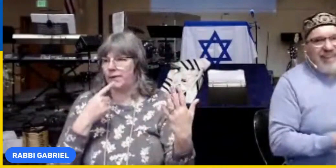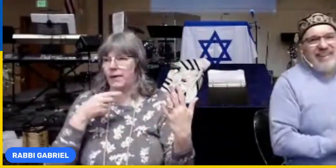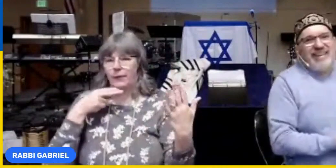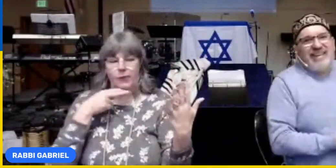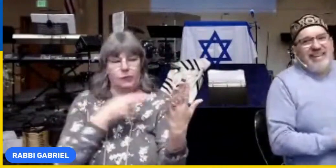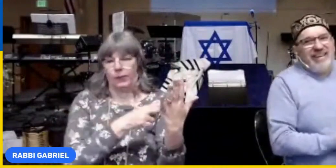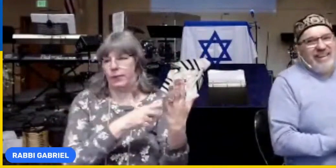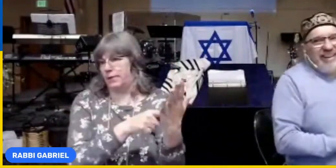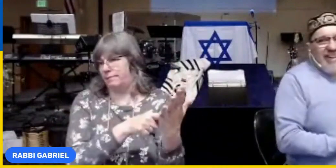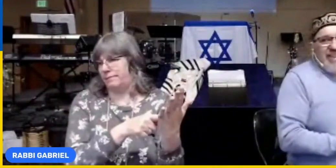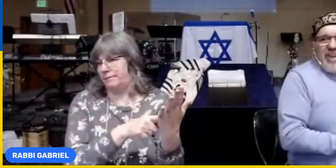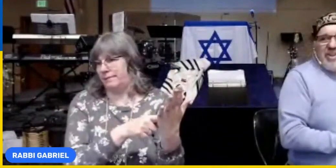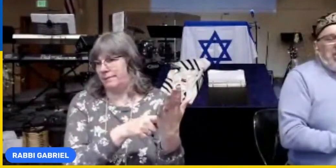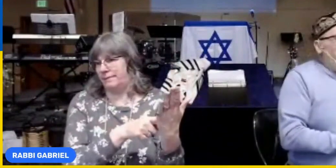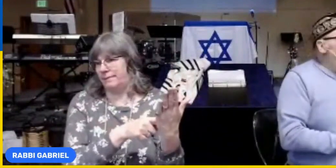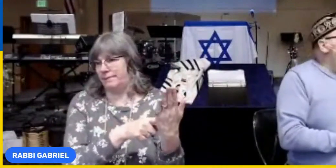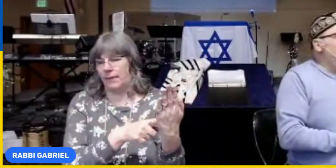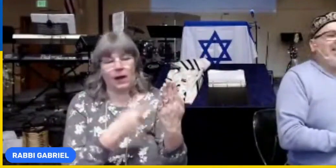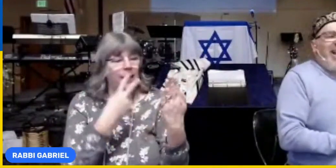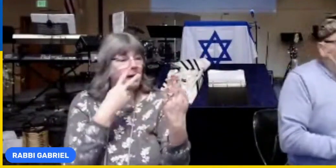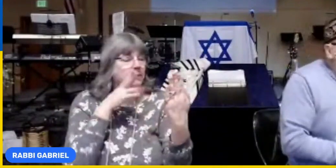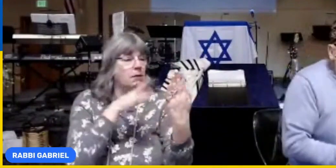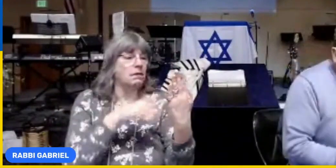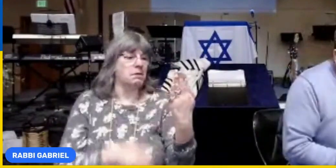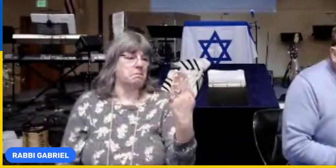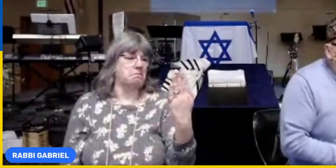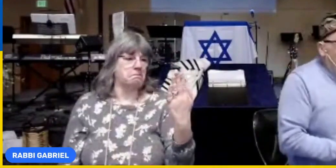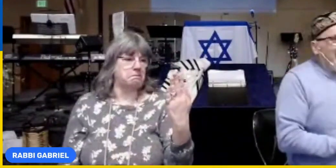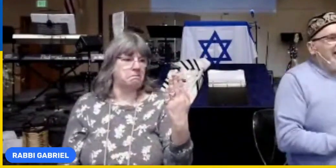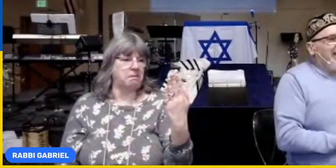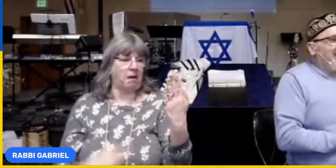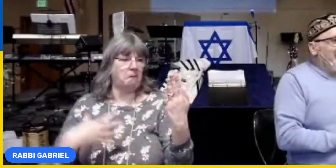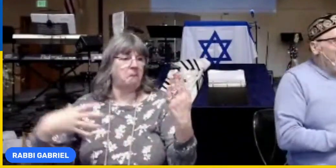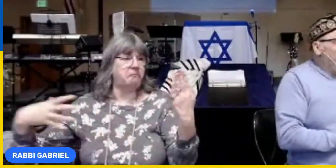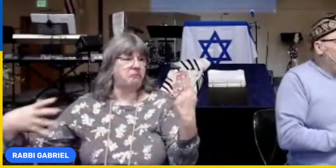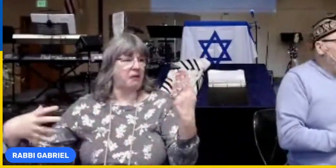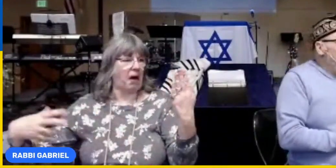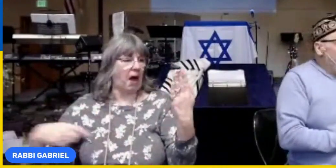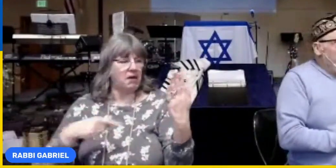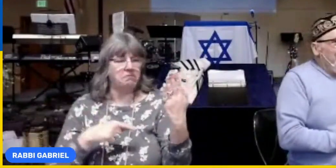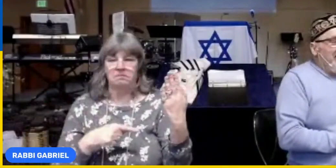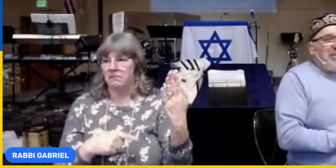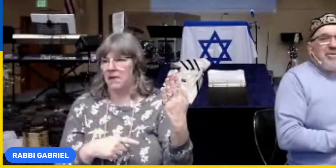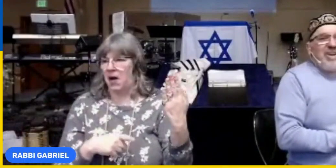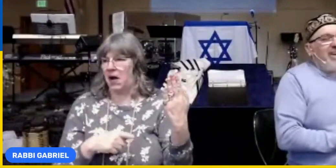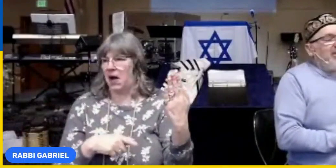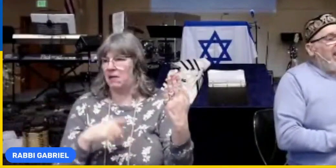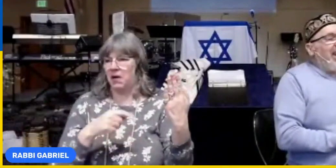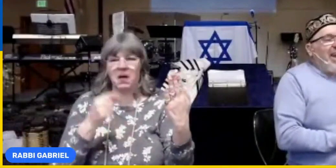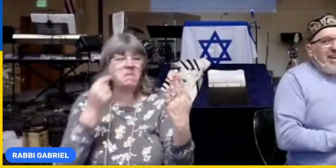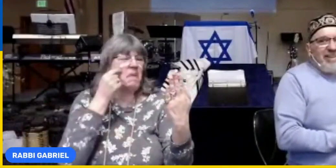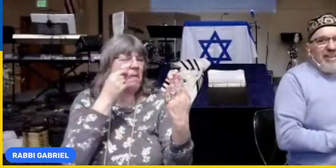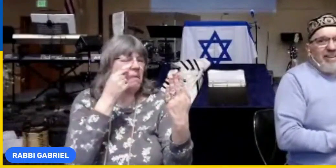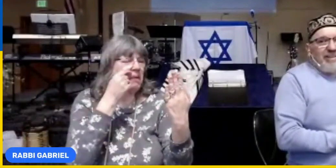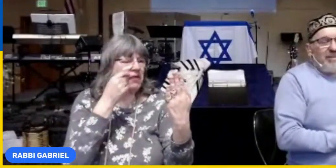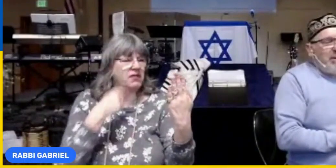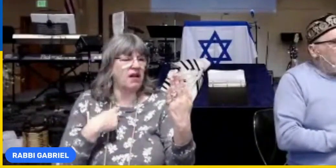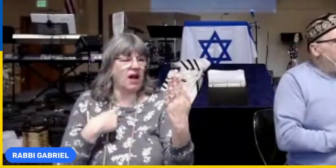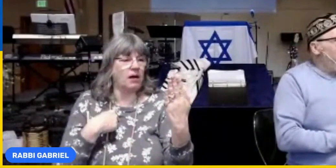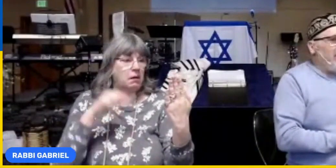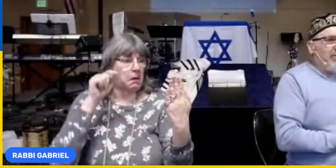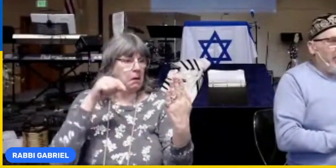truth. They show it exactly like it is. They don't change